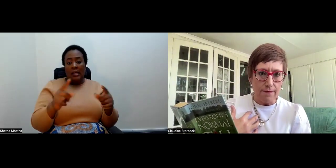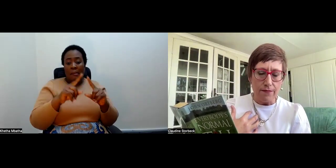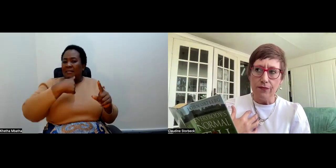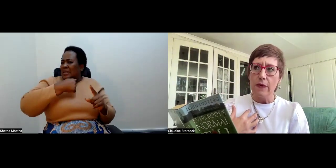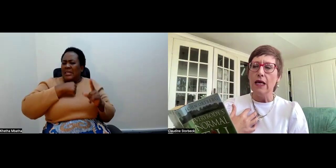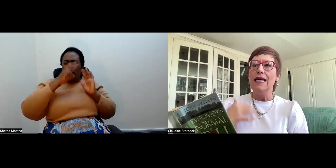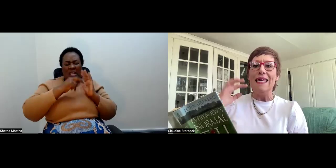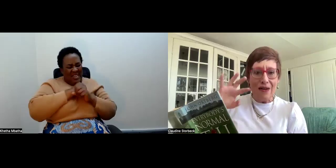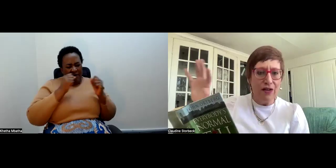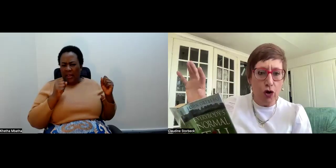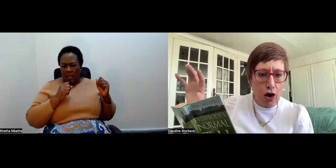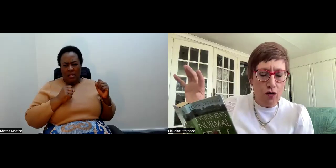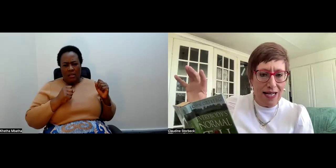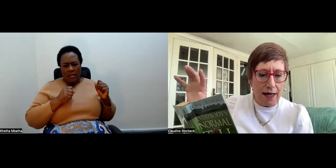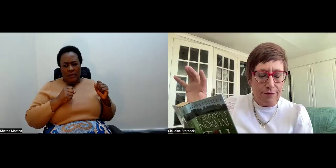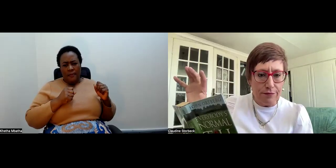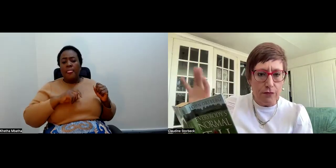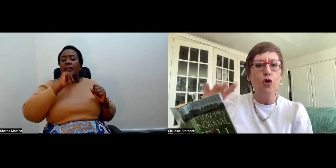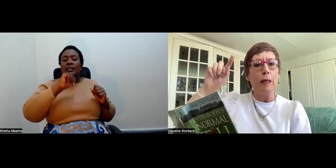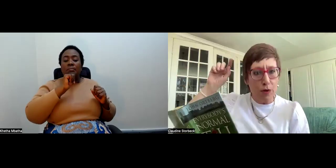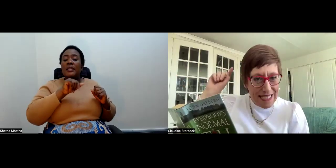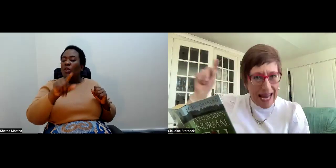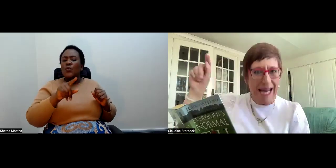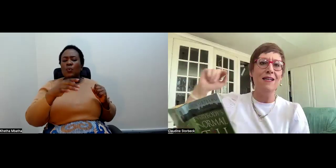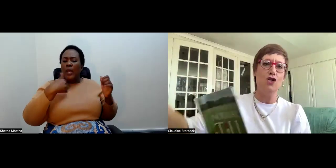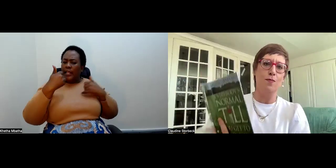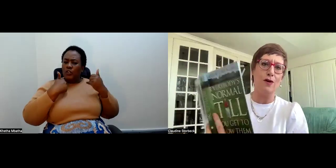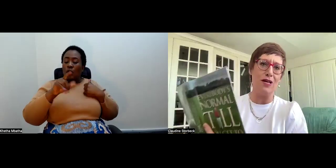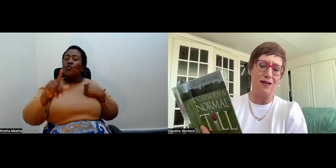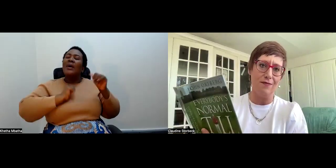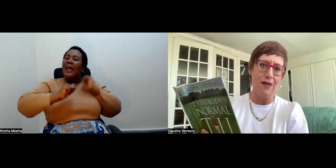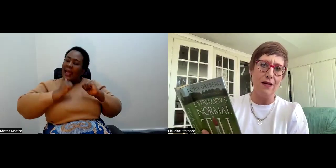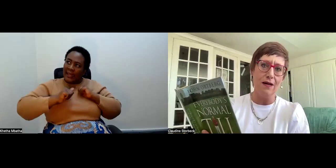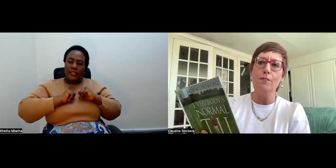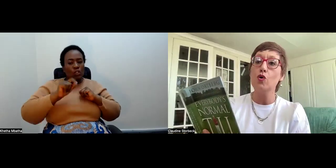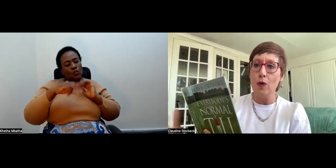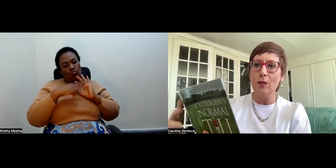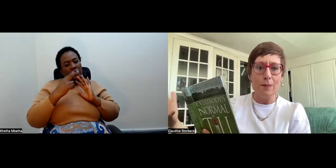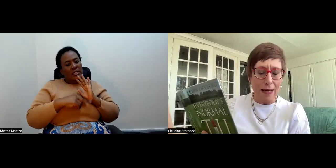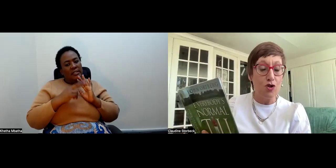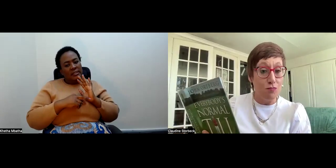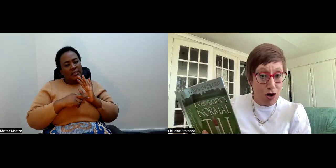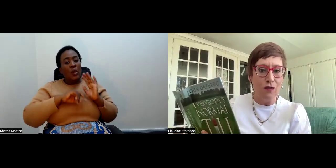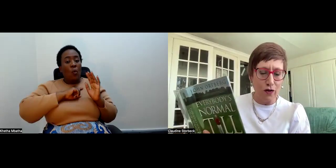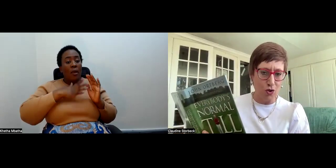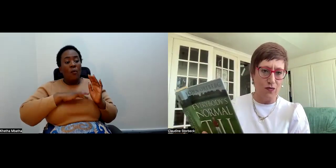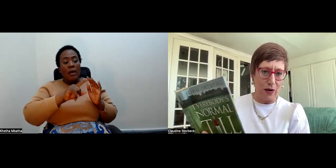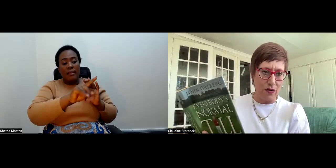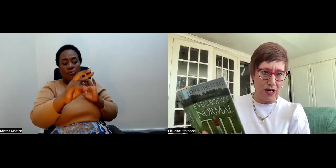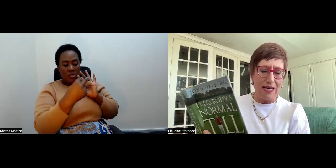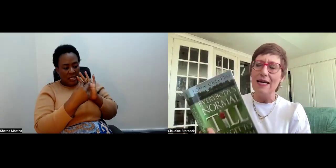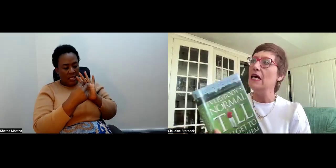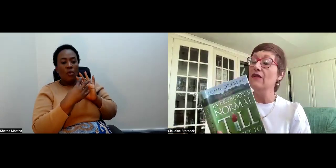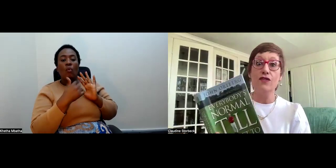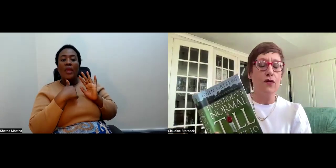read. Even if you're not a reader, you're going to pretend to be a reader because we want to be able to model for the children